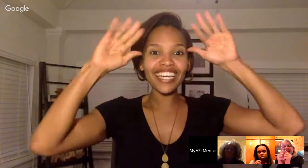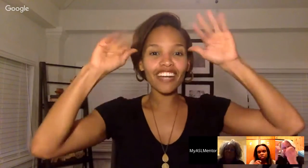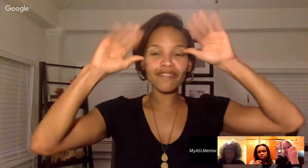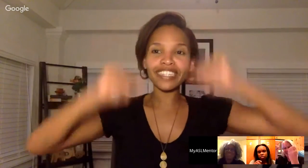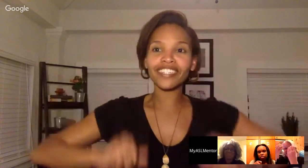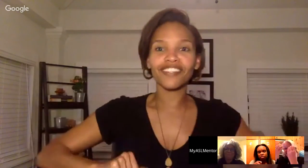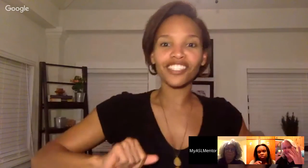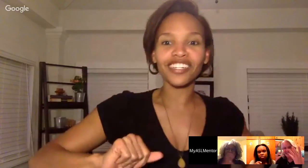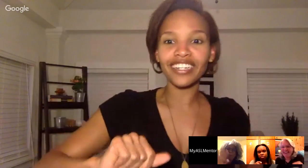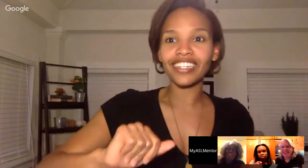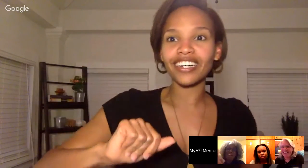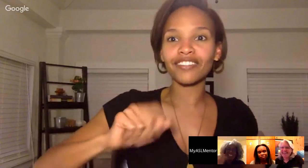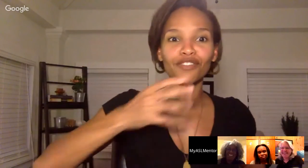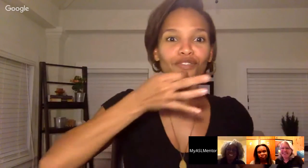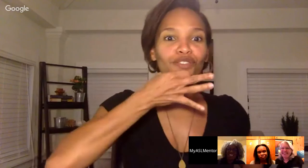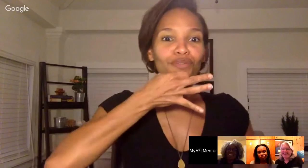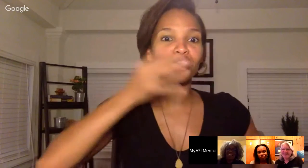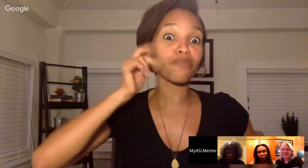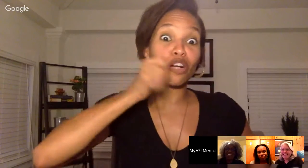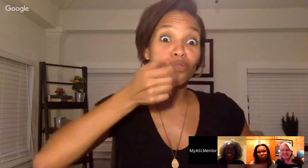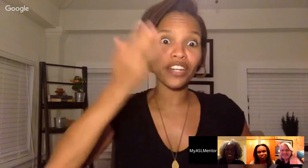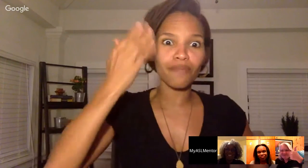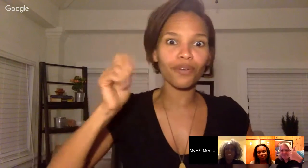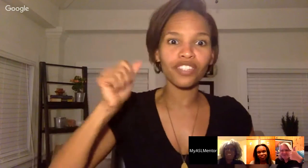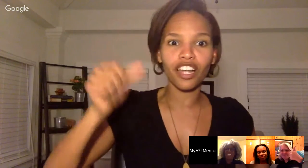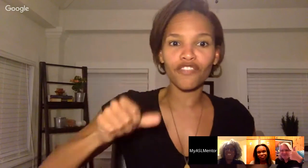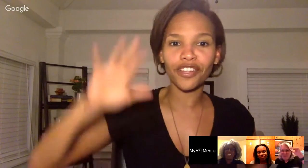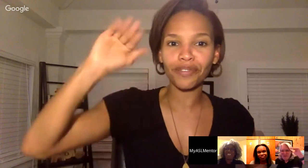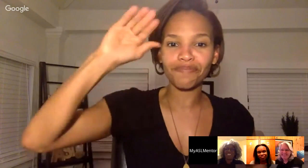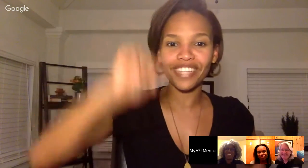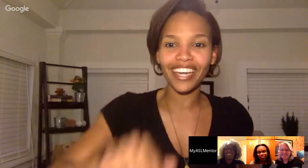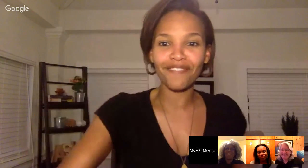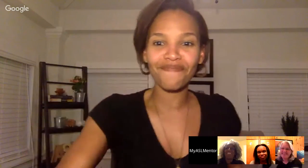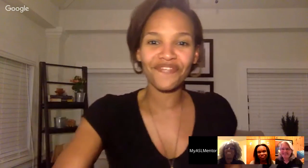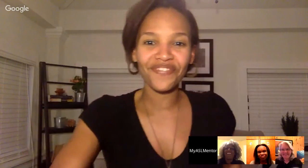All right. Take care, everybody. Talk to you guys soon. Tomorrow morning, I'm posting another video. Take care.